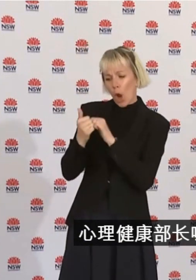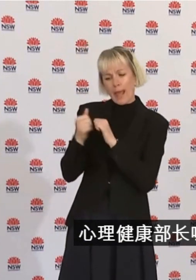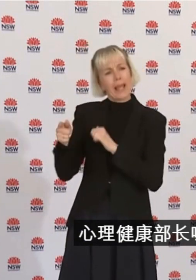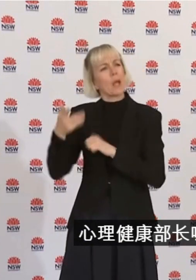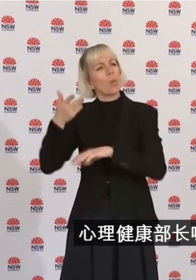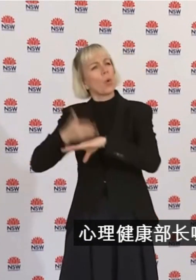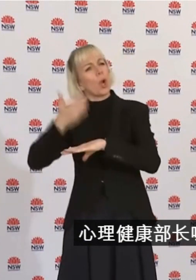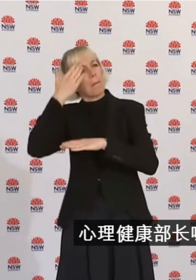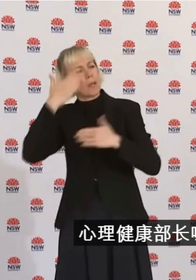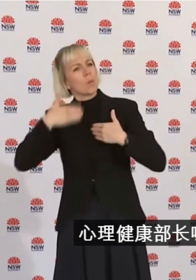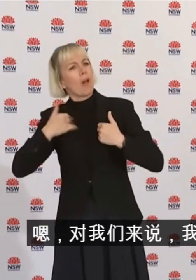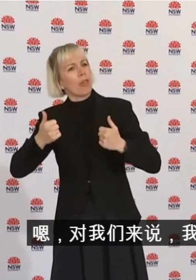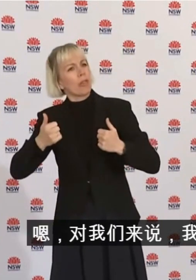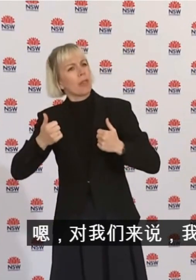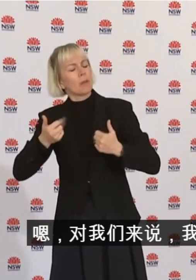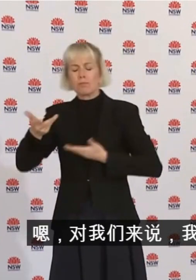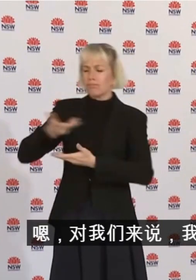it's an awful dilemma